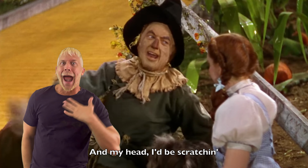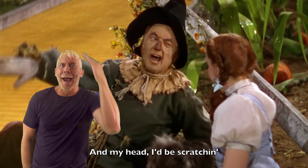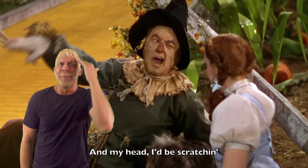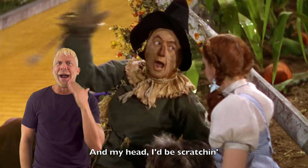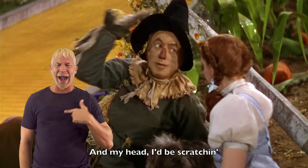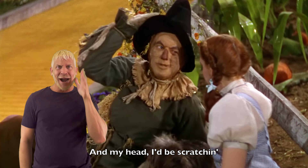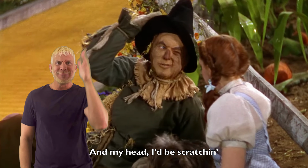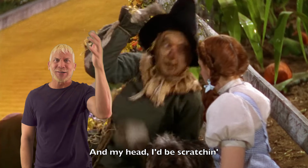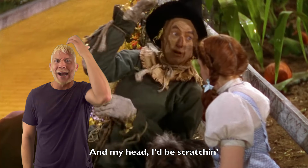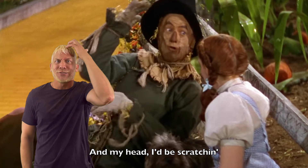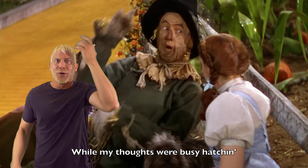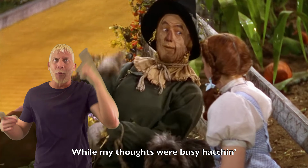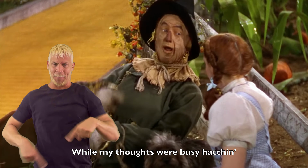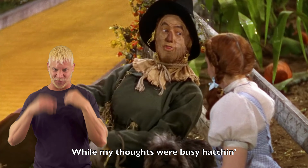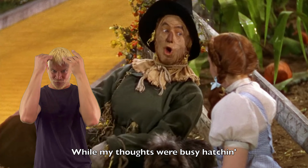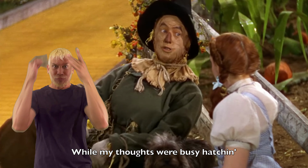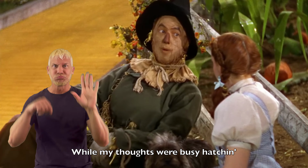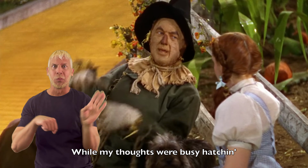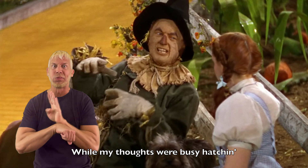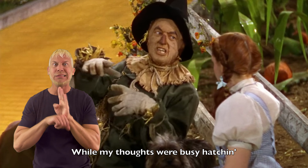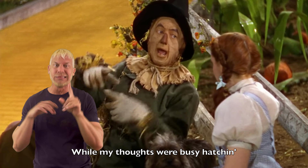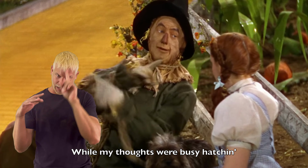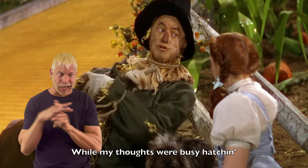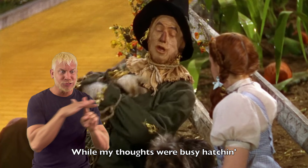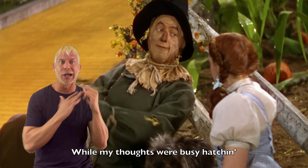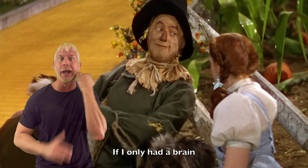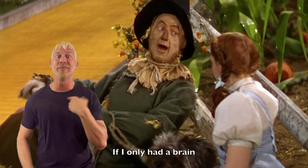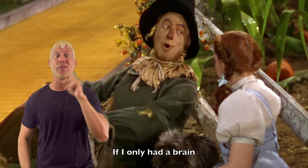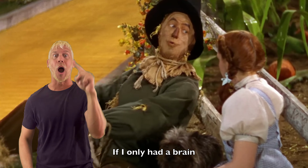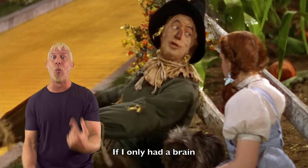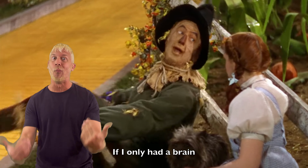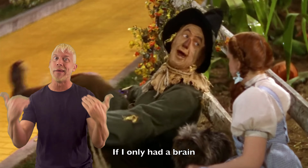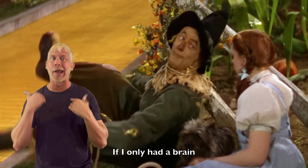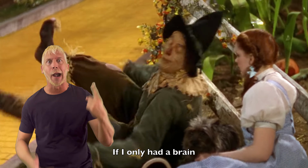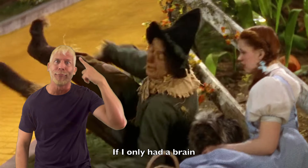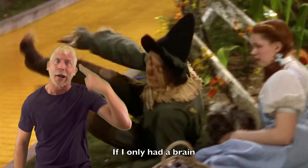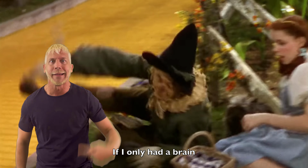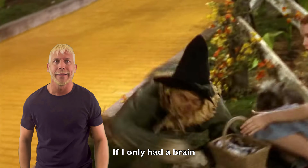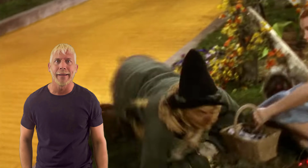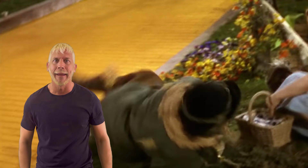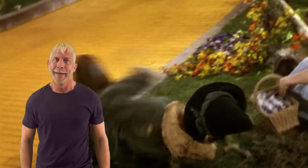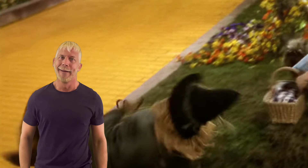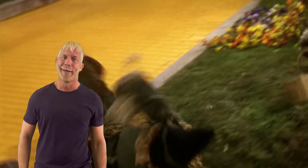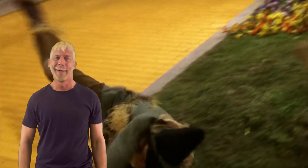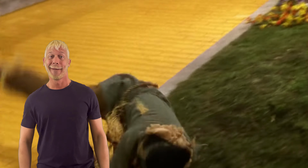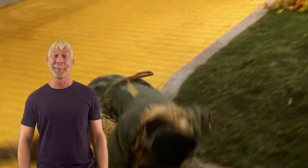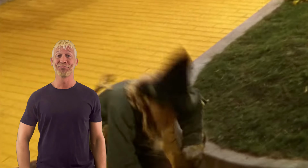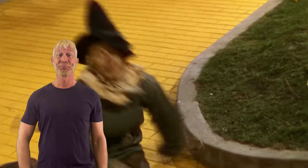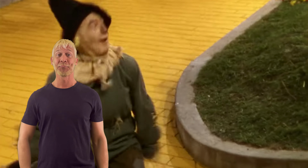And my head I'd be scratching while my thoughts were busy hatching if I only had a brain.